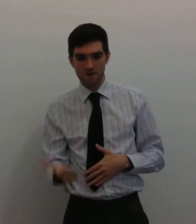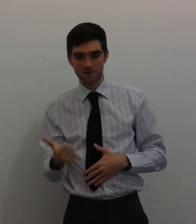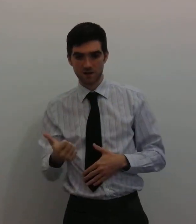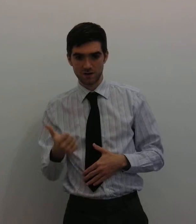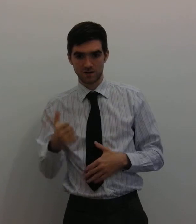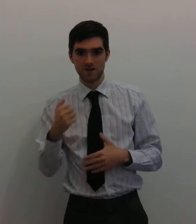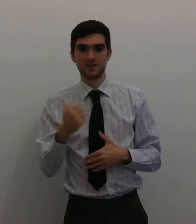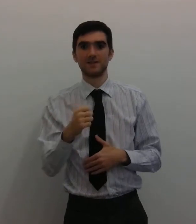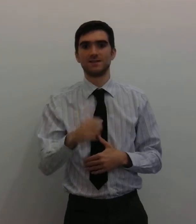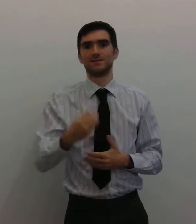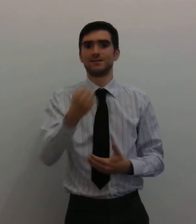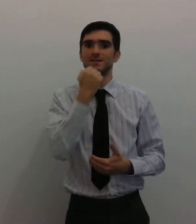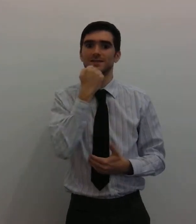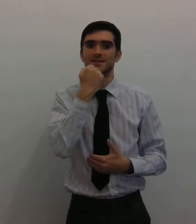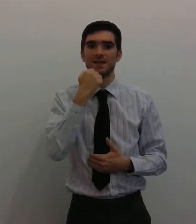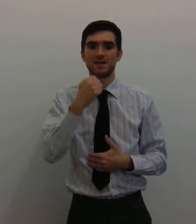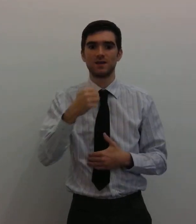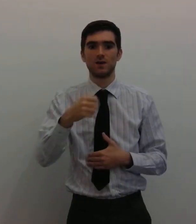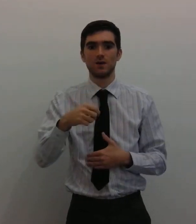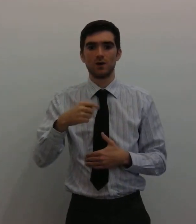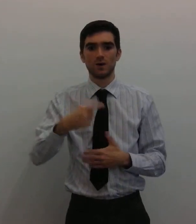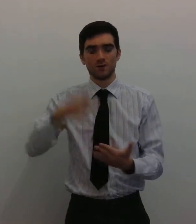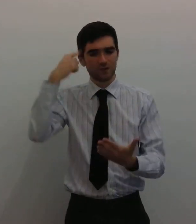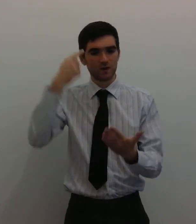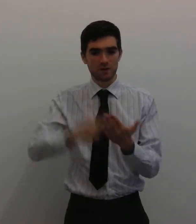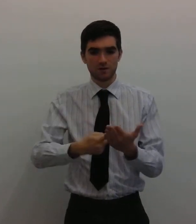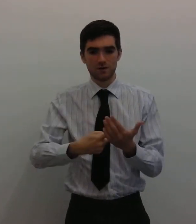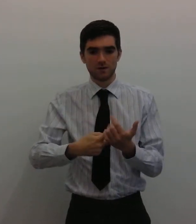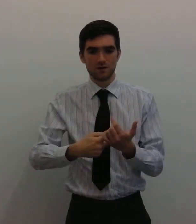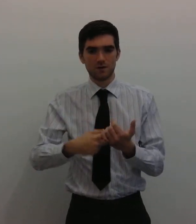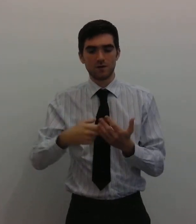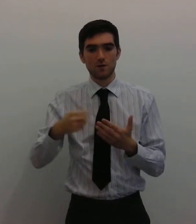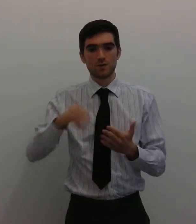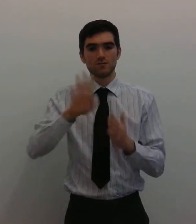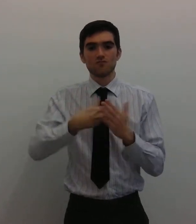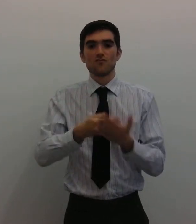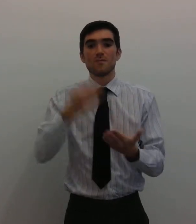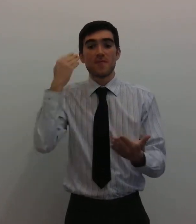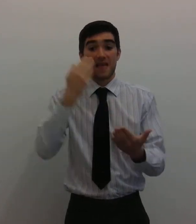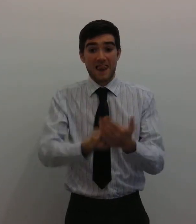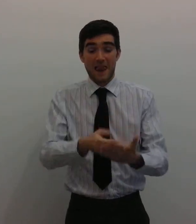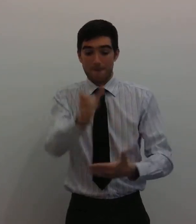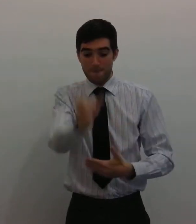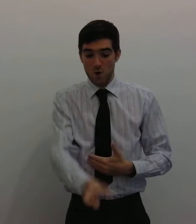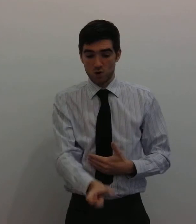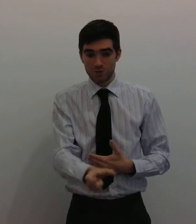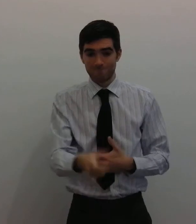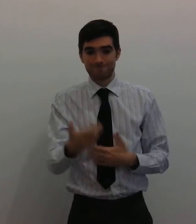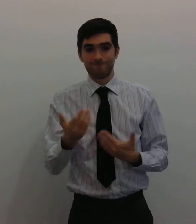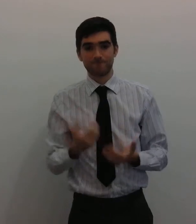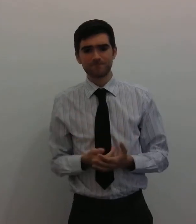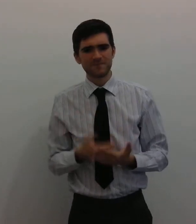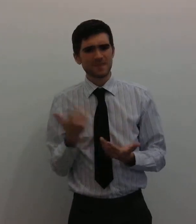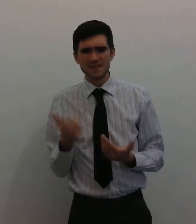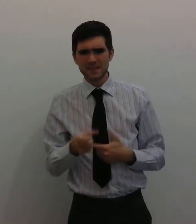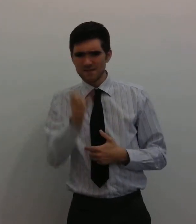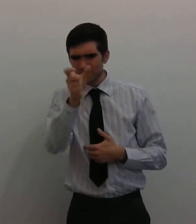was deemed to have been served on the claimant. If the court doesn't specify a date, you will need to